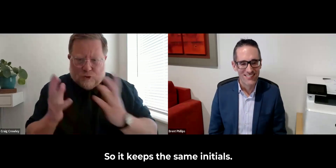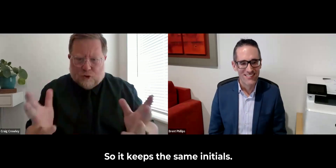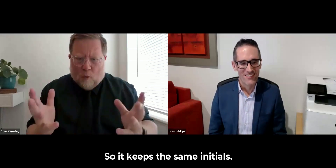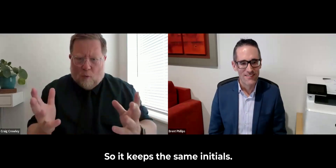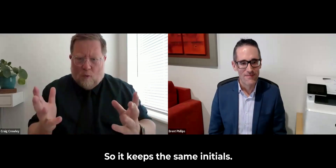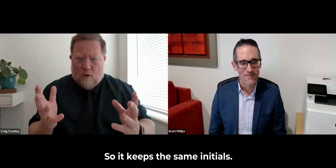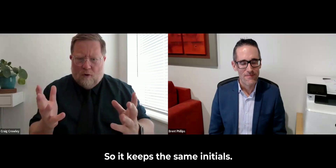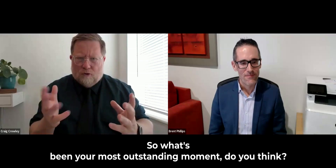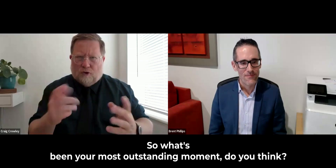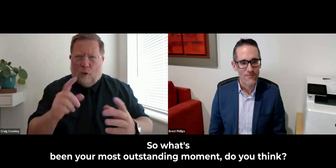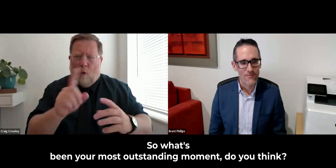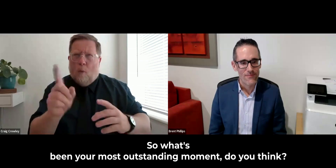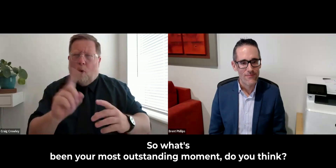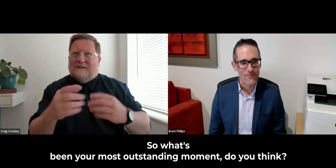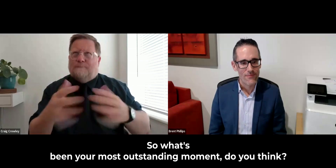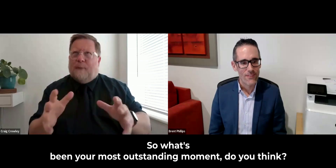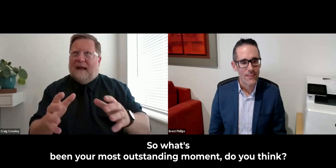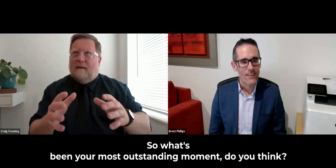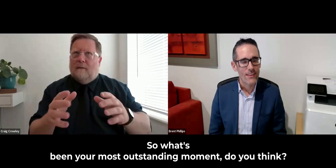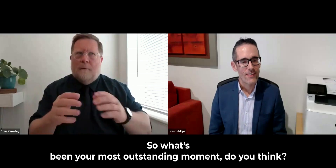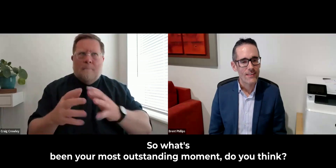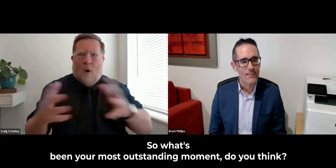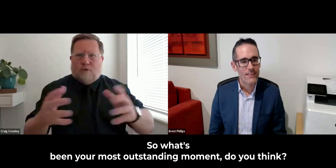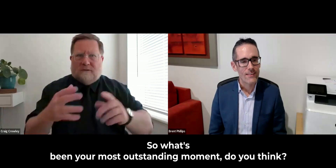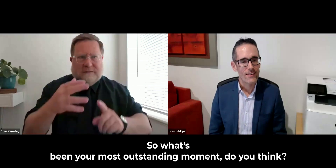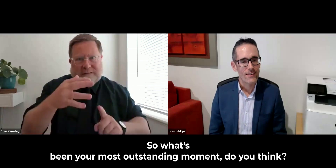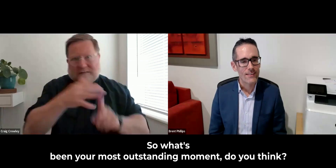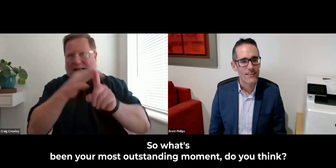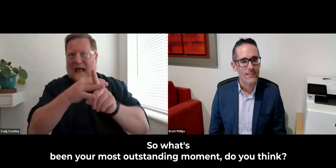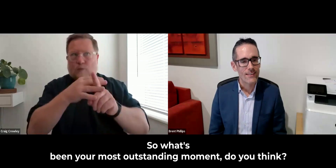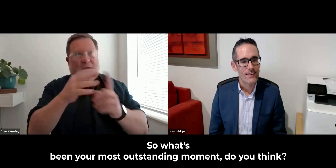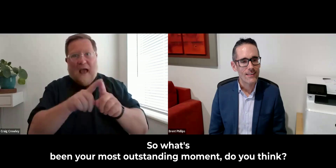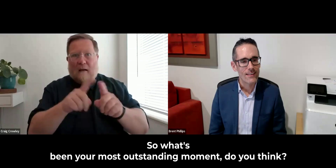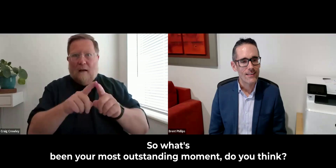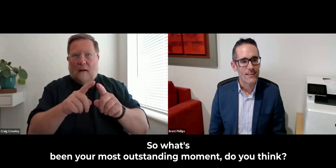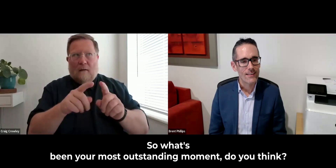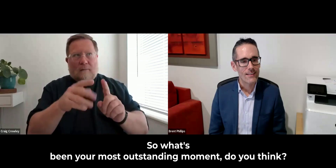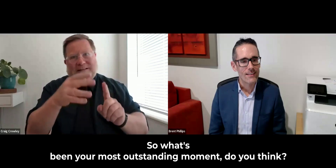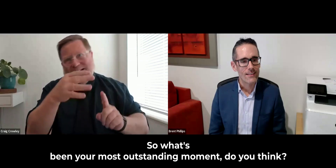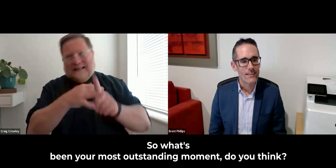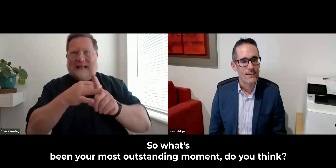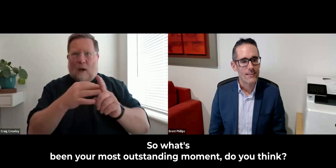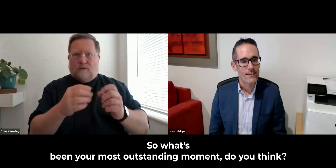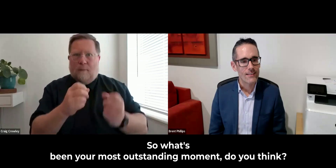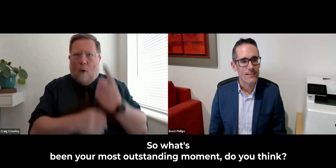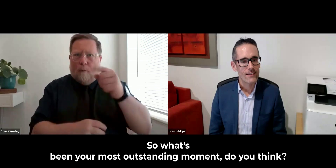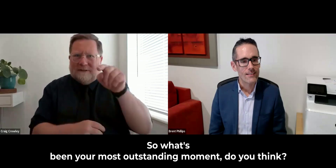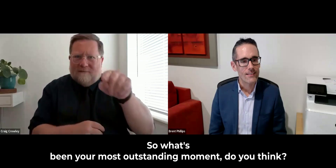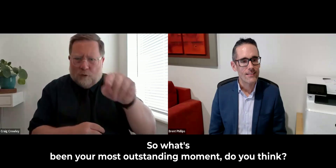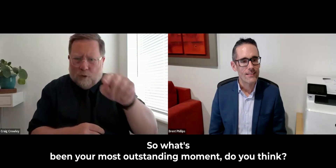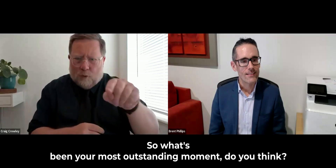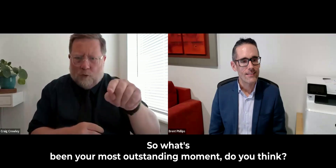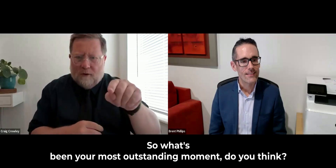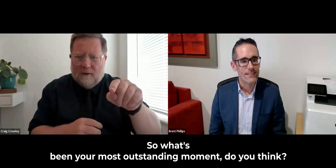initials. So, um, what's been your most